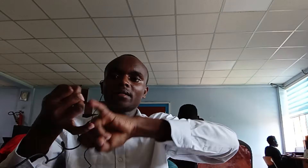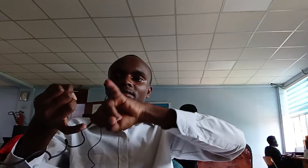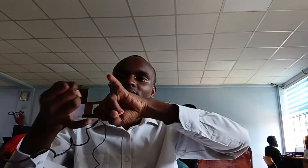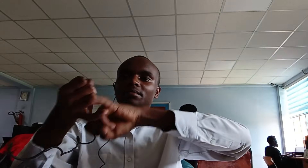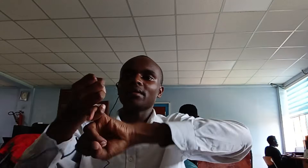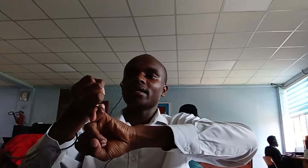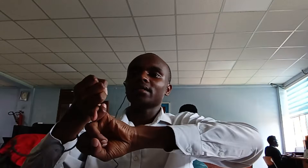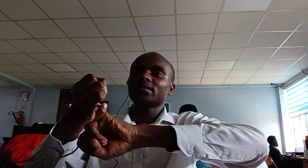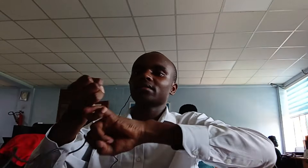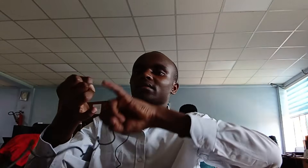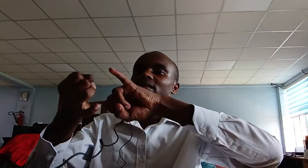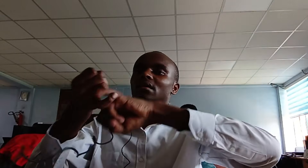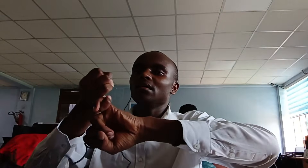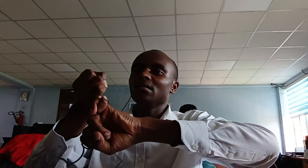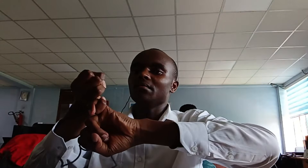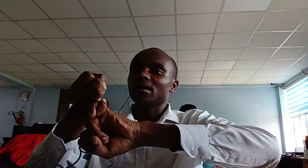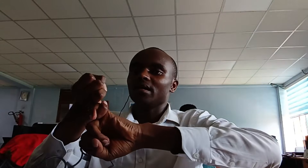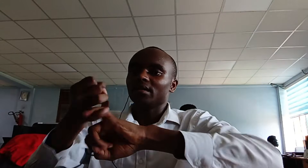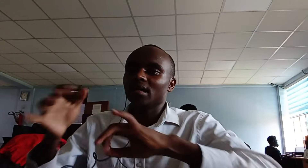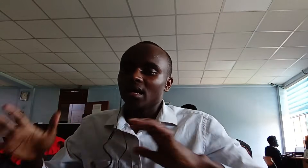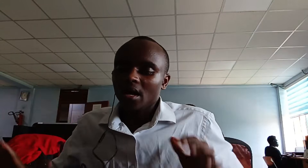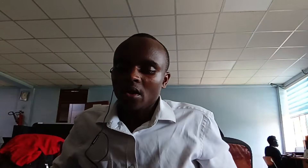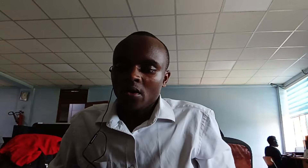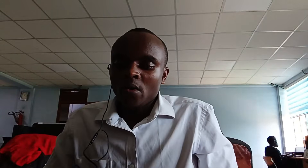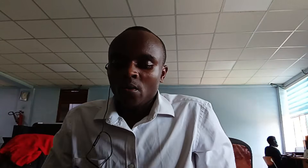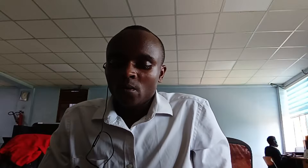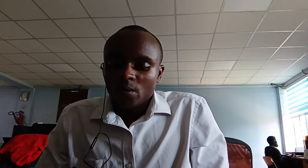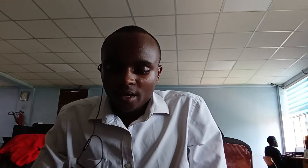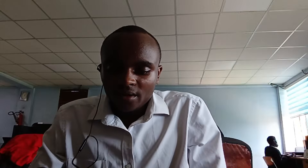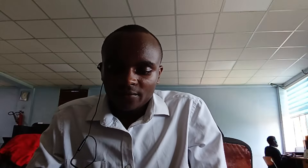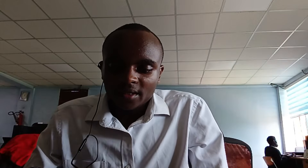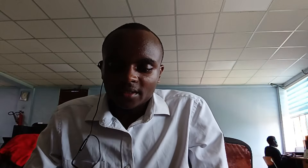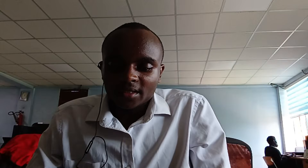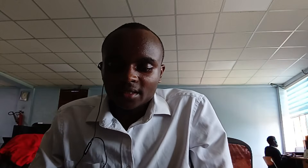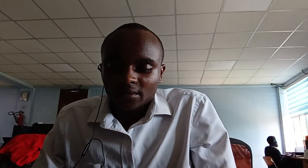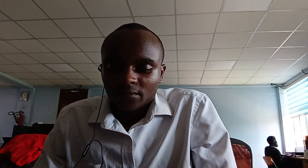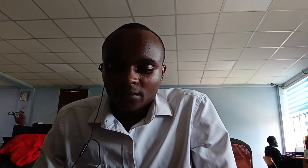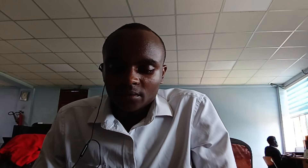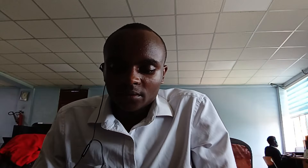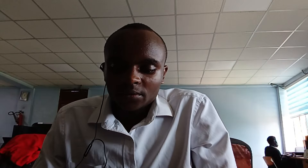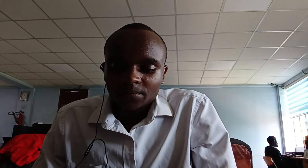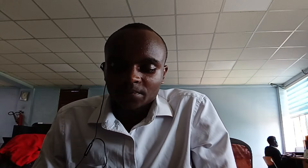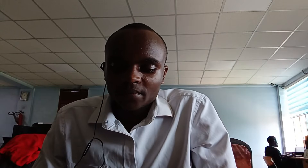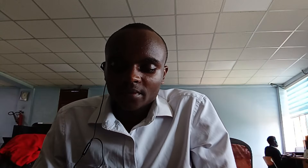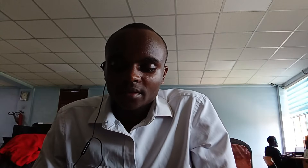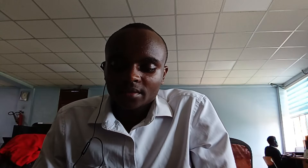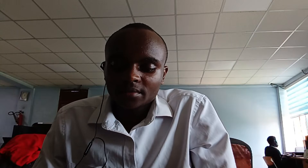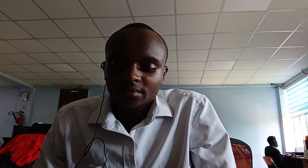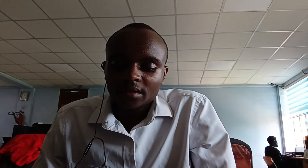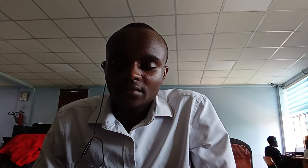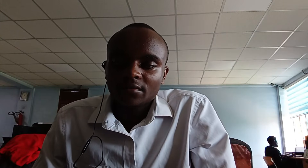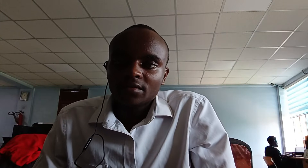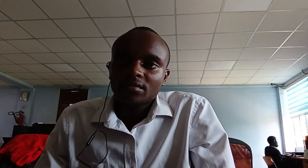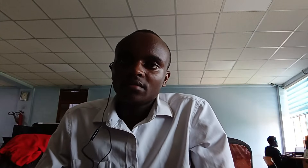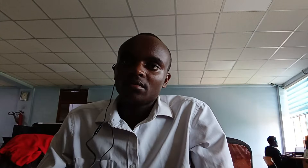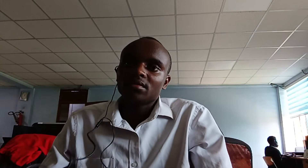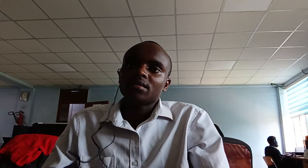it's marry. Marry. We've got the sign for divorce or